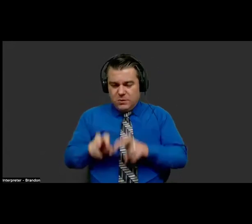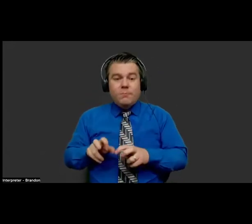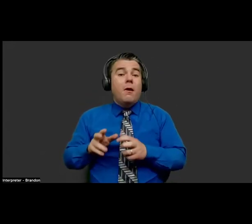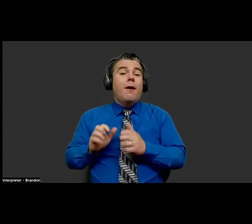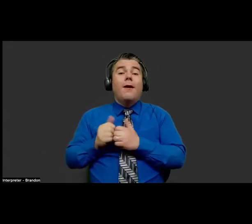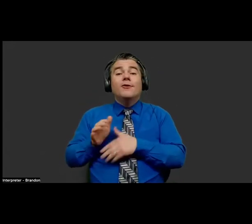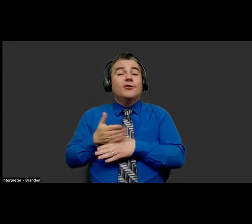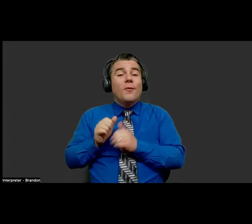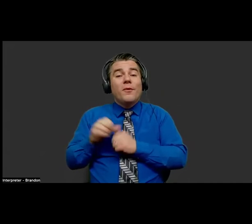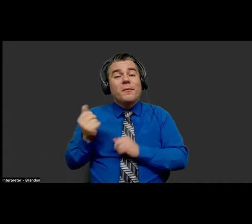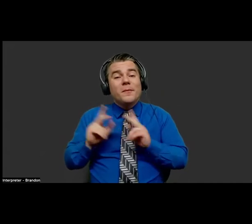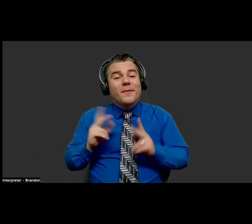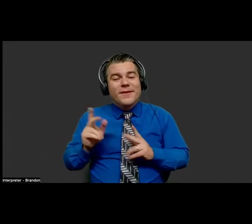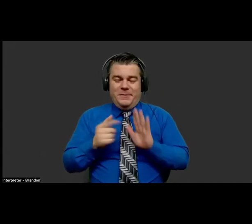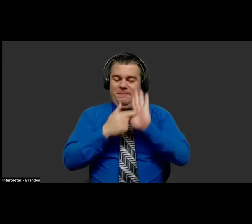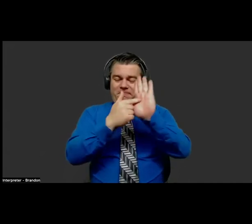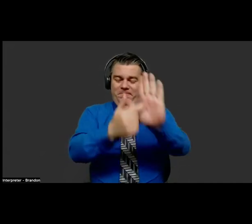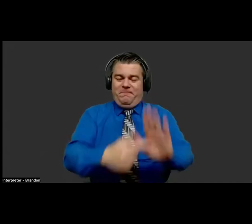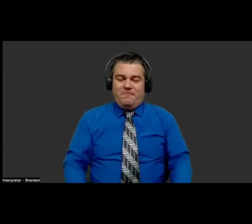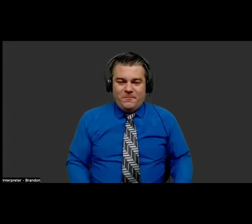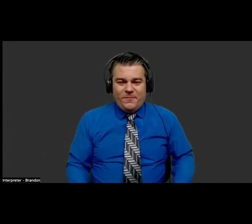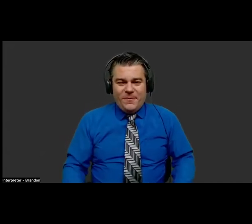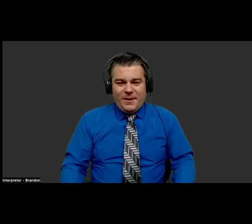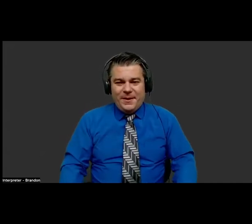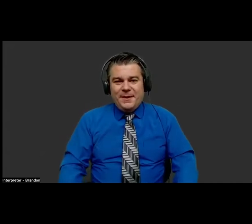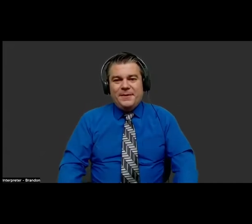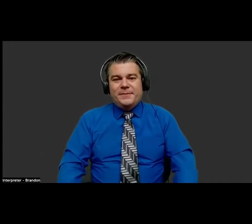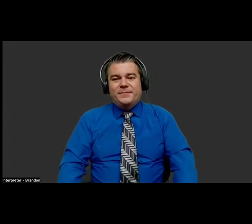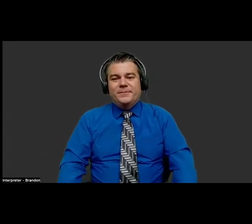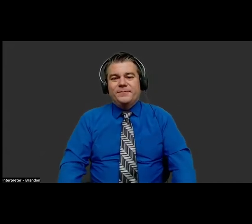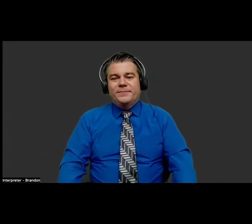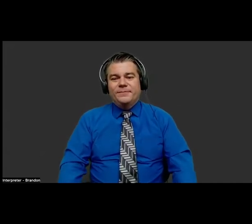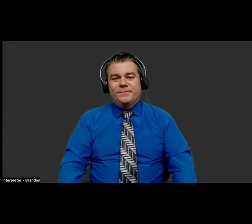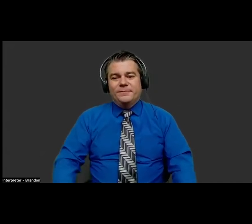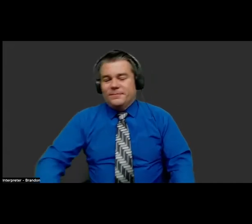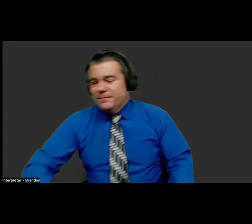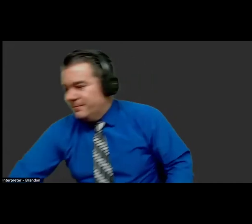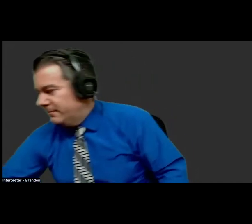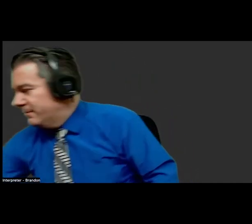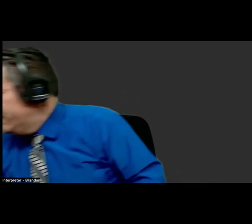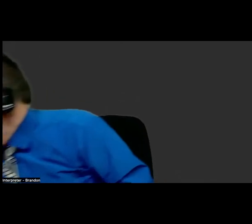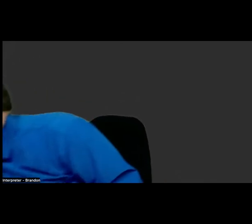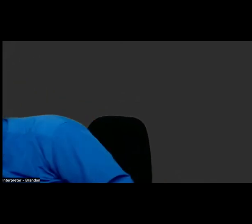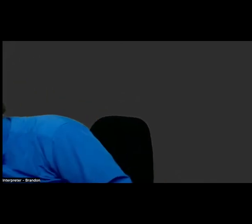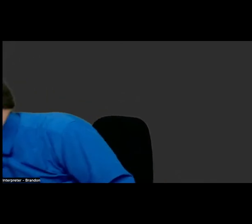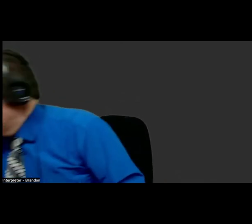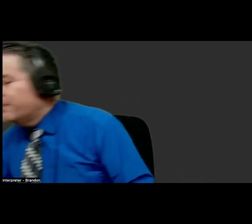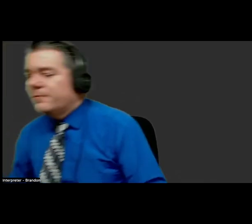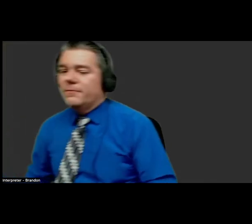Okay, so let me screen share and kind of figure out where I'm at here. Okay, I want to go